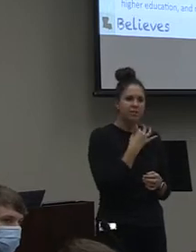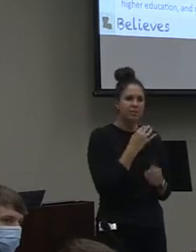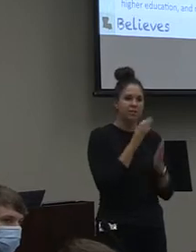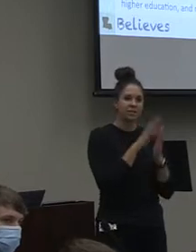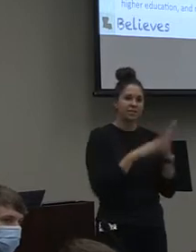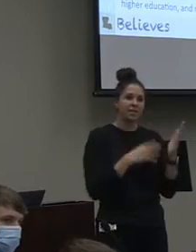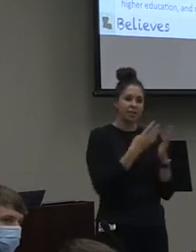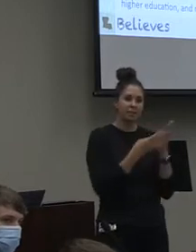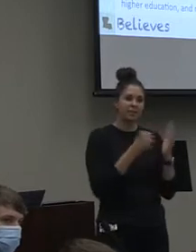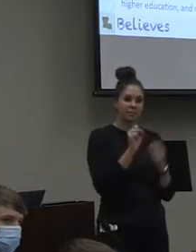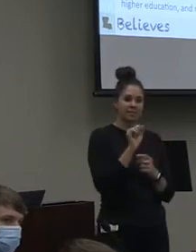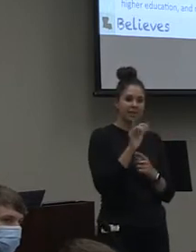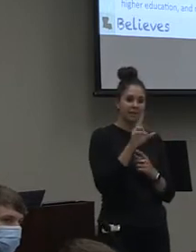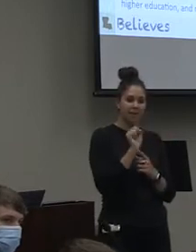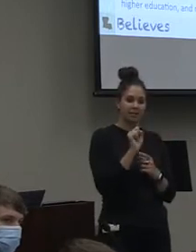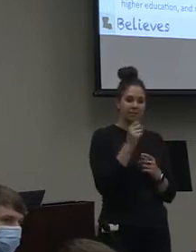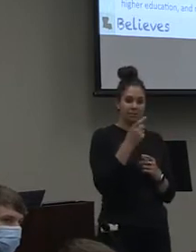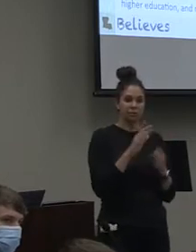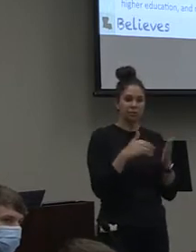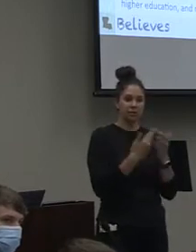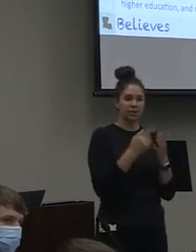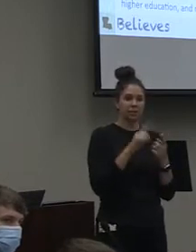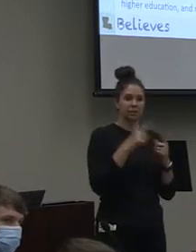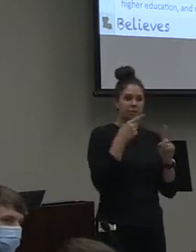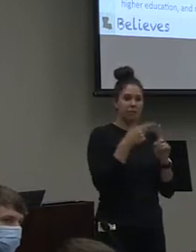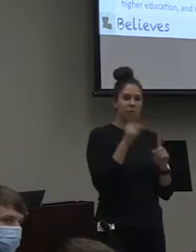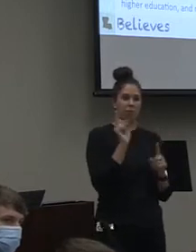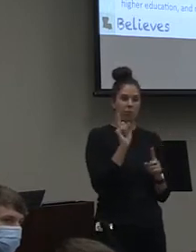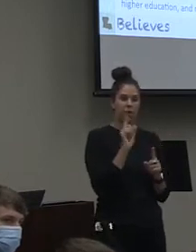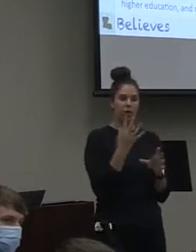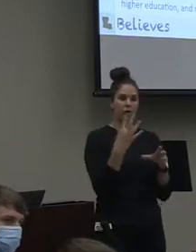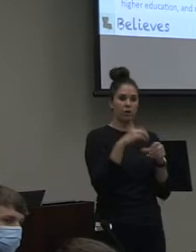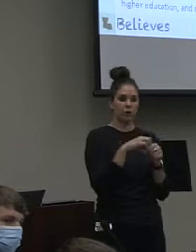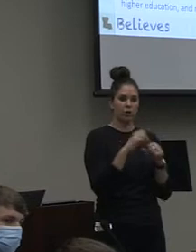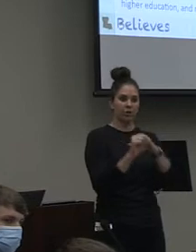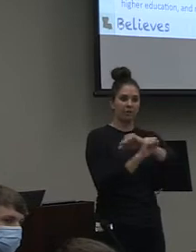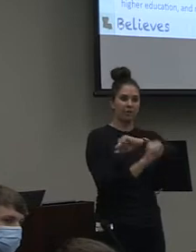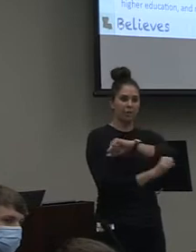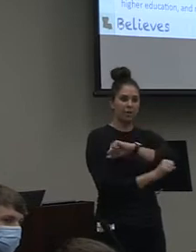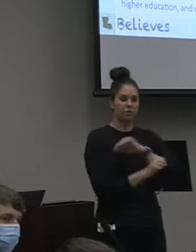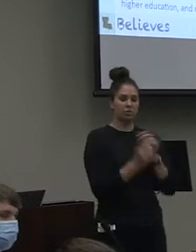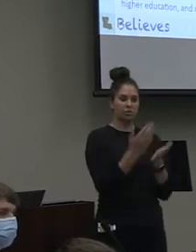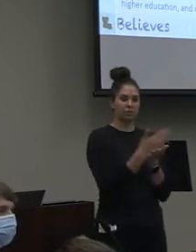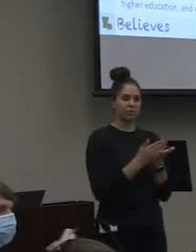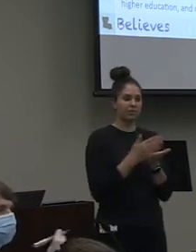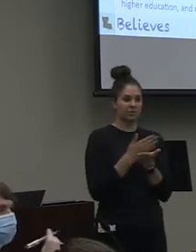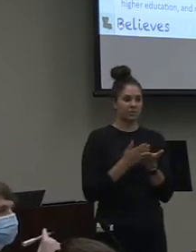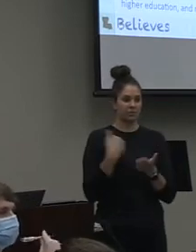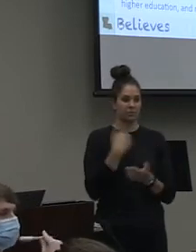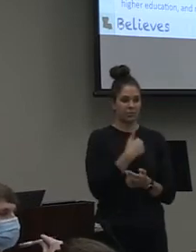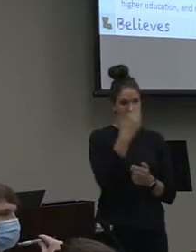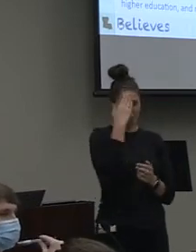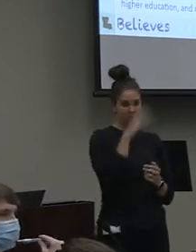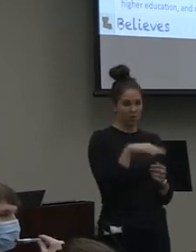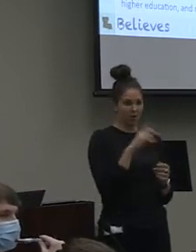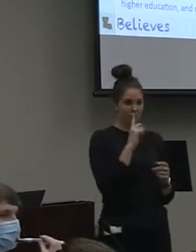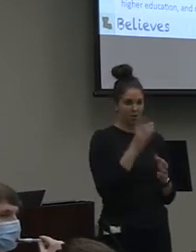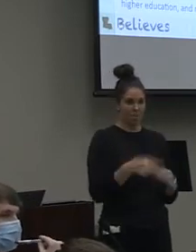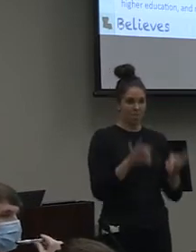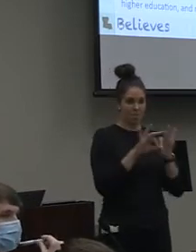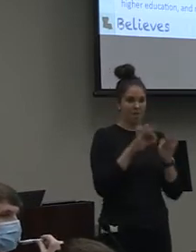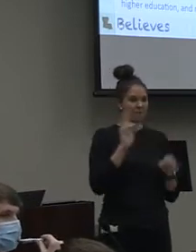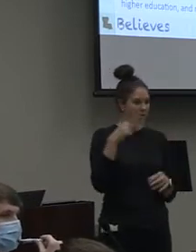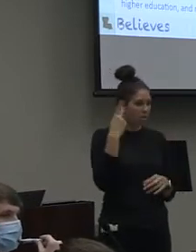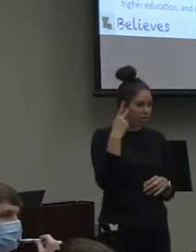syllabus, are we getting to the point in where we're including those foundational pieces that we know are so important, like the